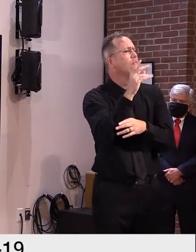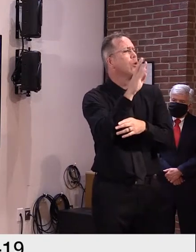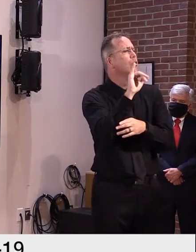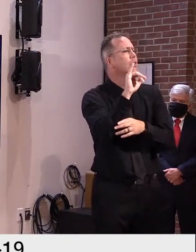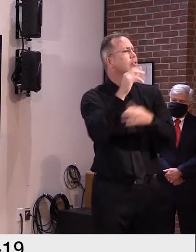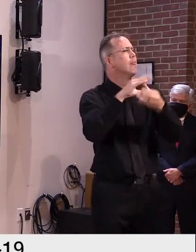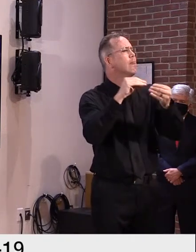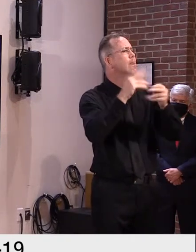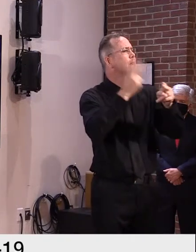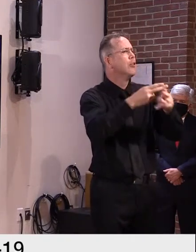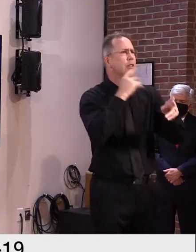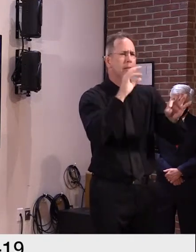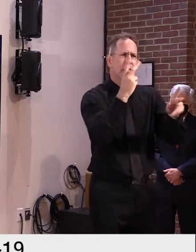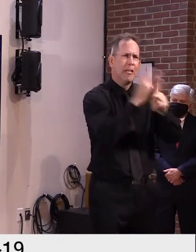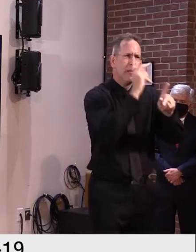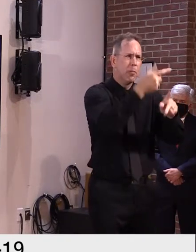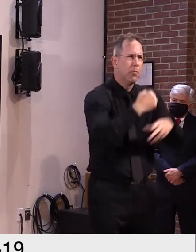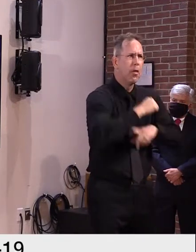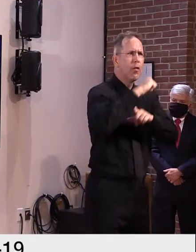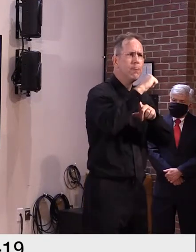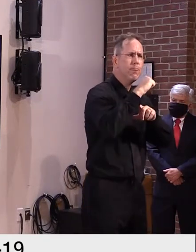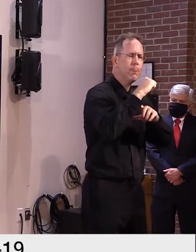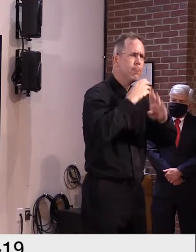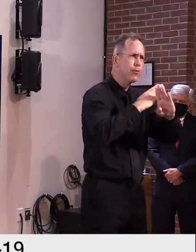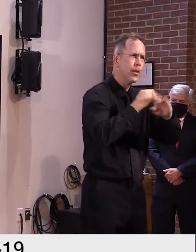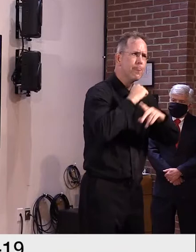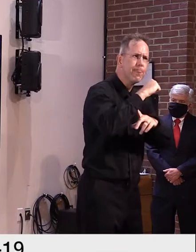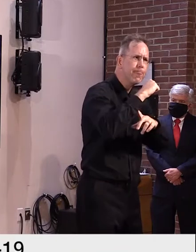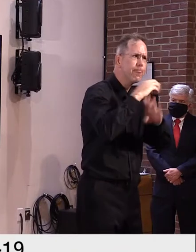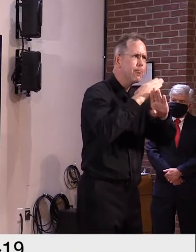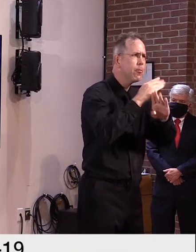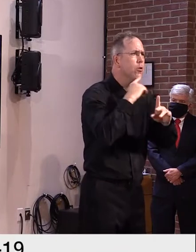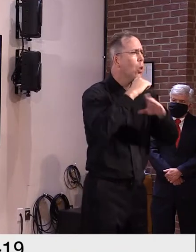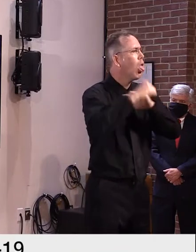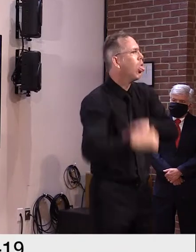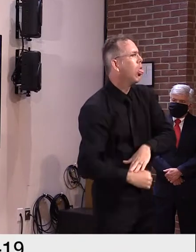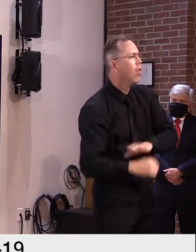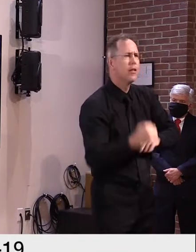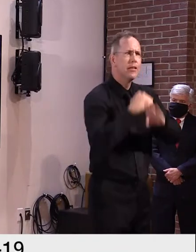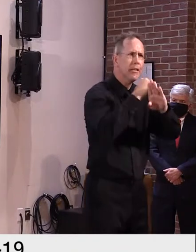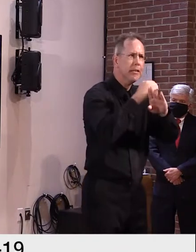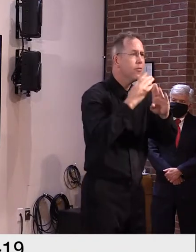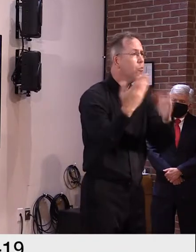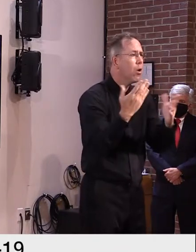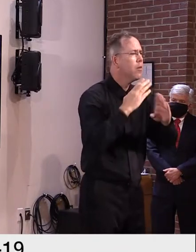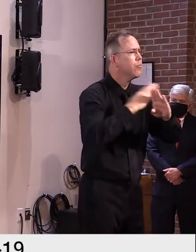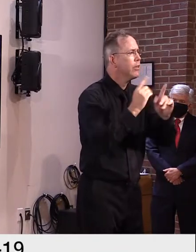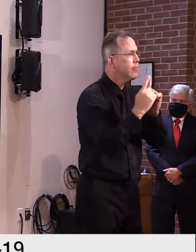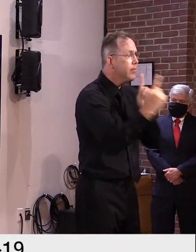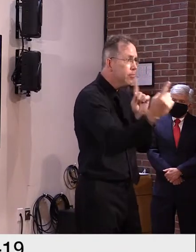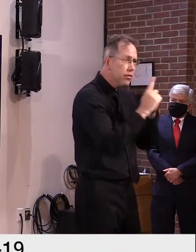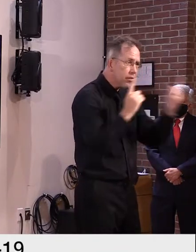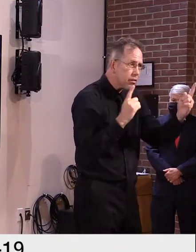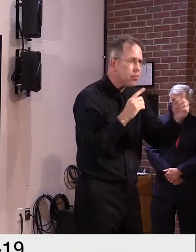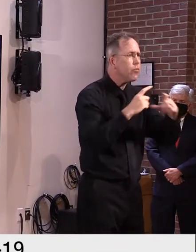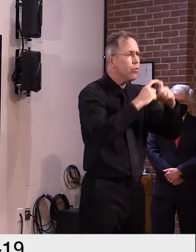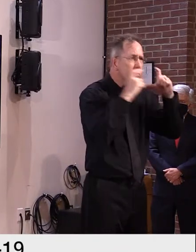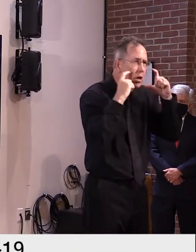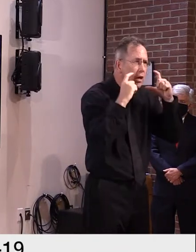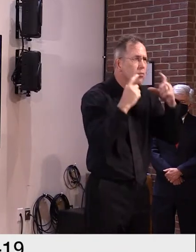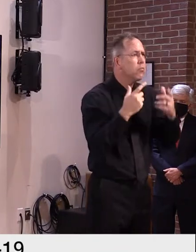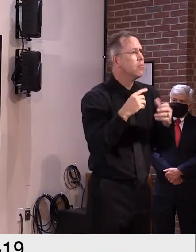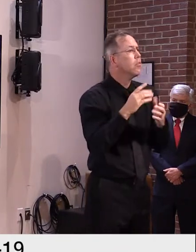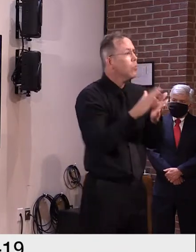keeping 6 feet of distance, washing your hands a lot, staying home when sick. And one more I'll add to all of